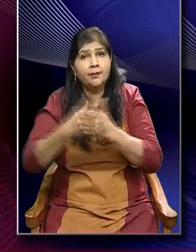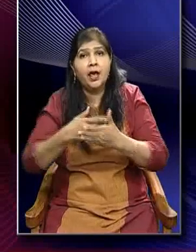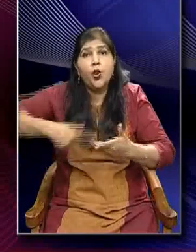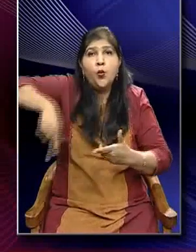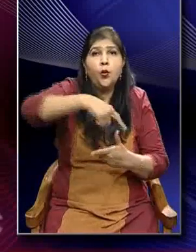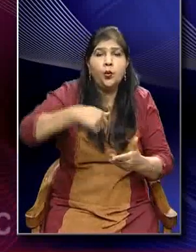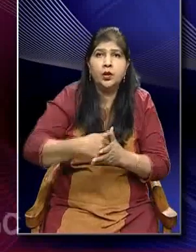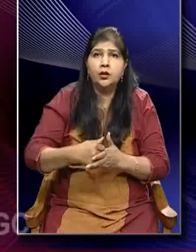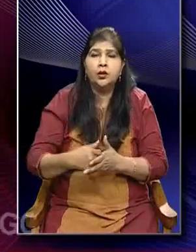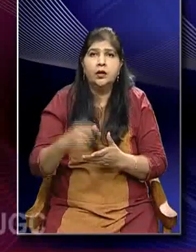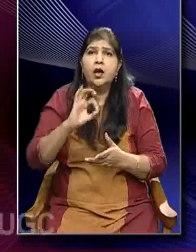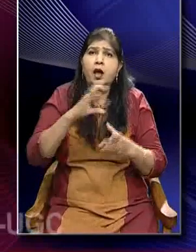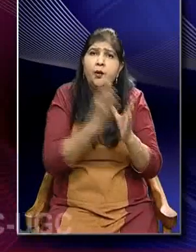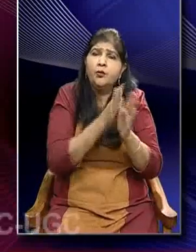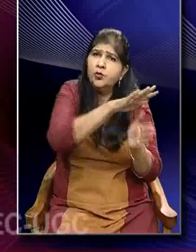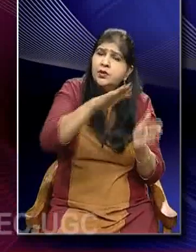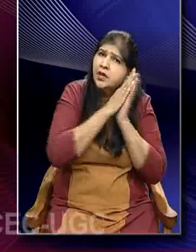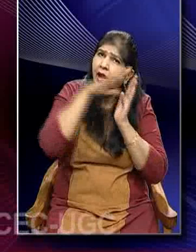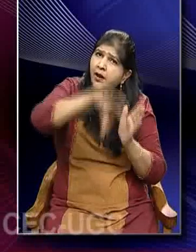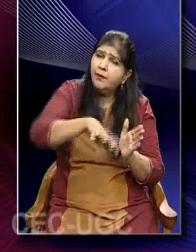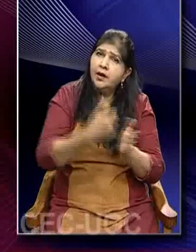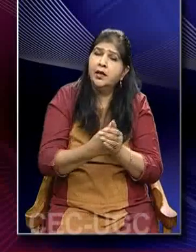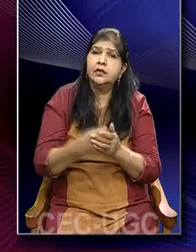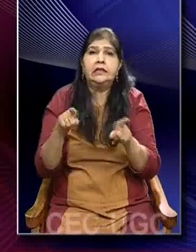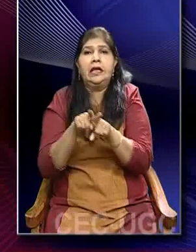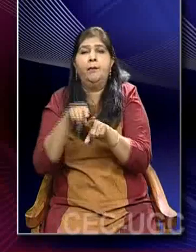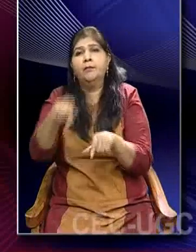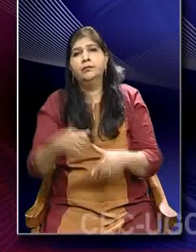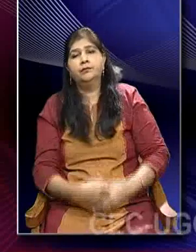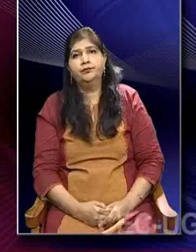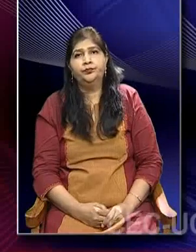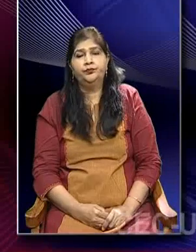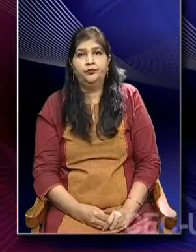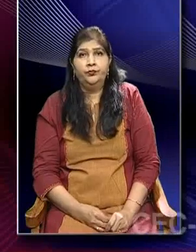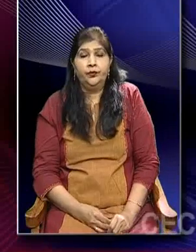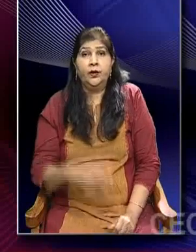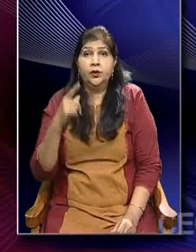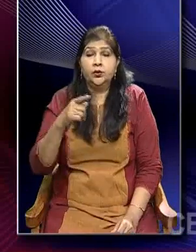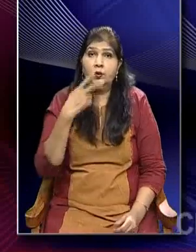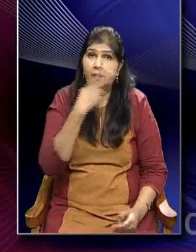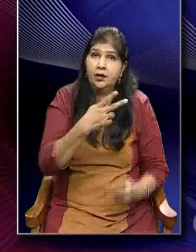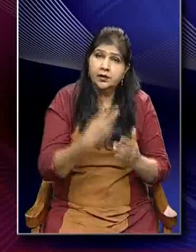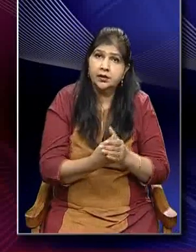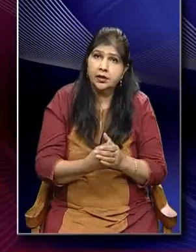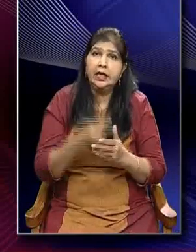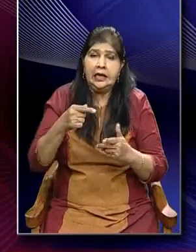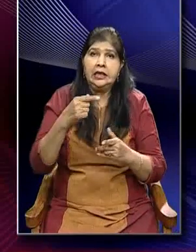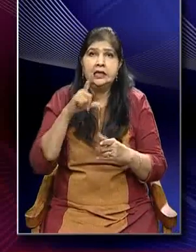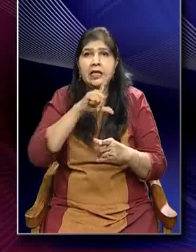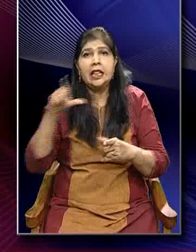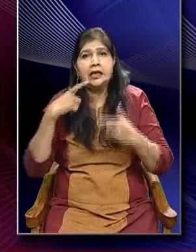local communities also. So therefore, dear learners, in this